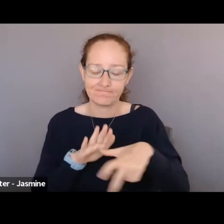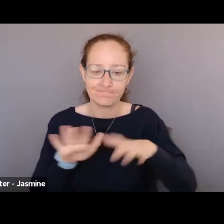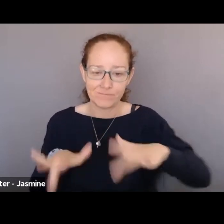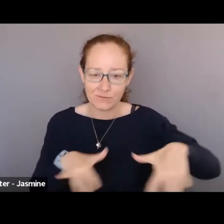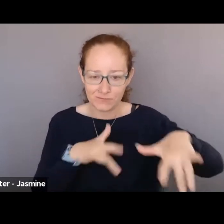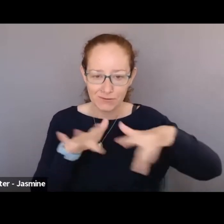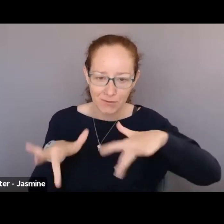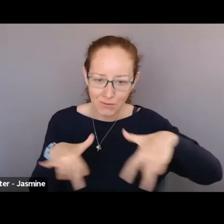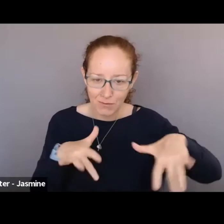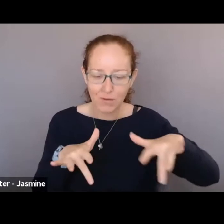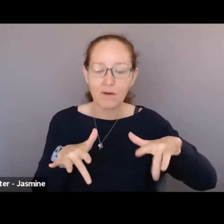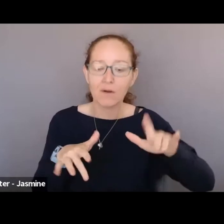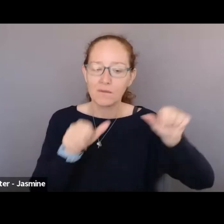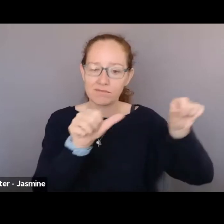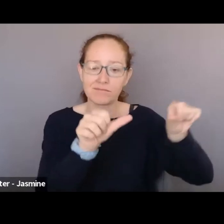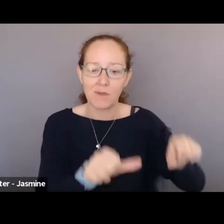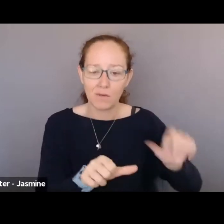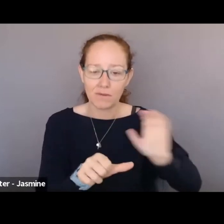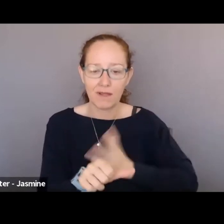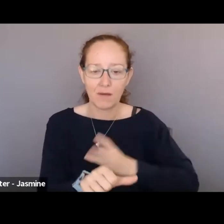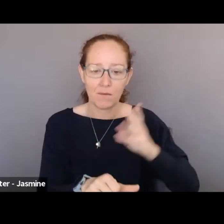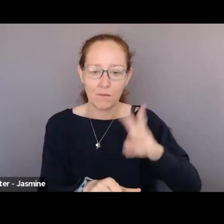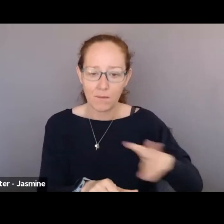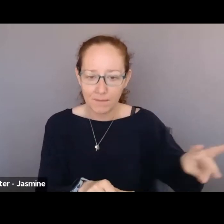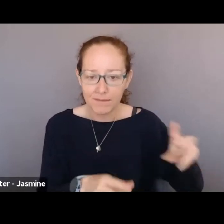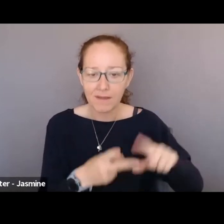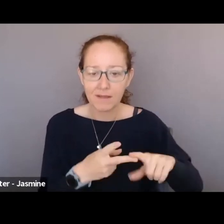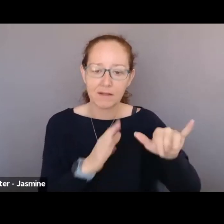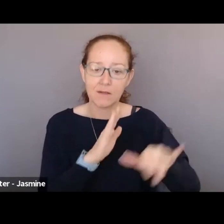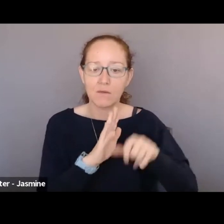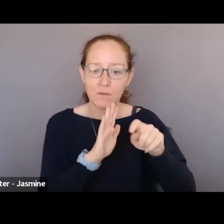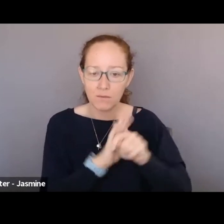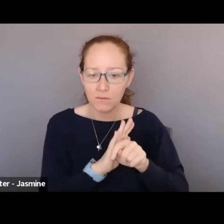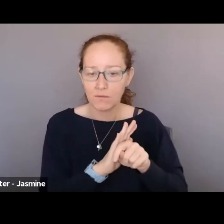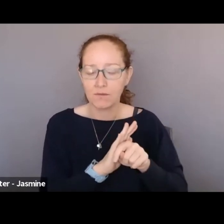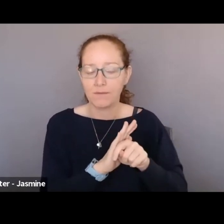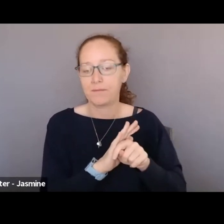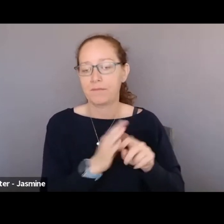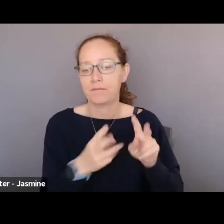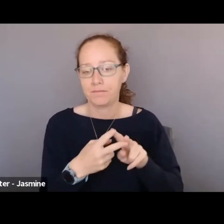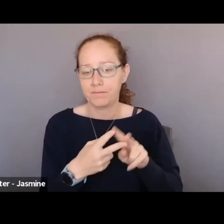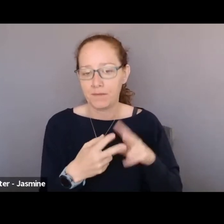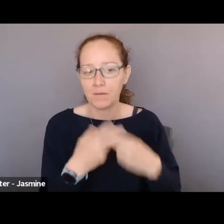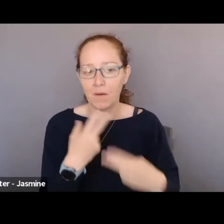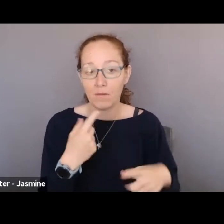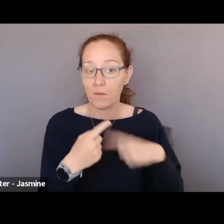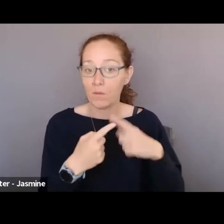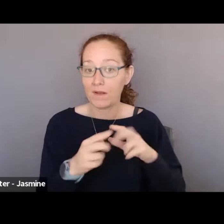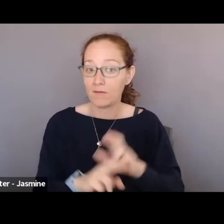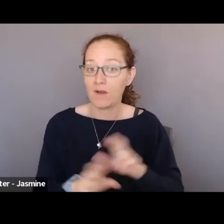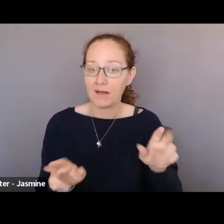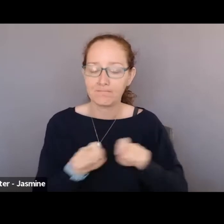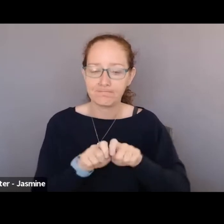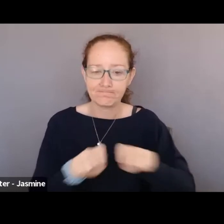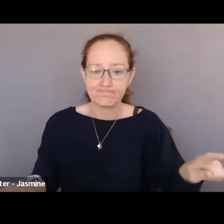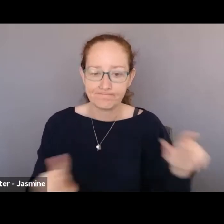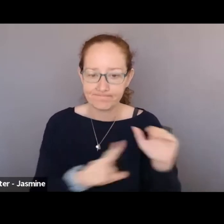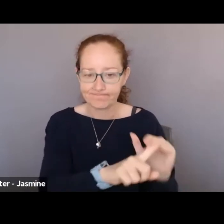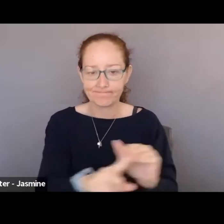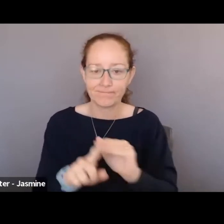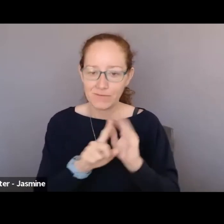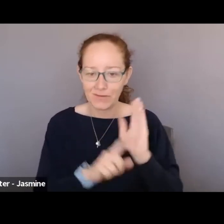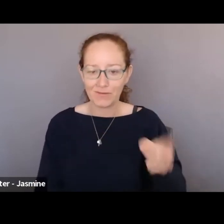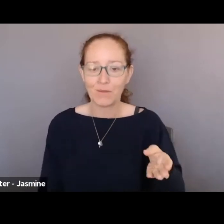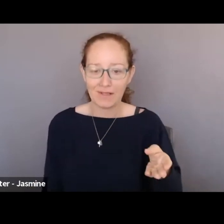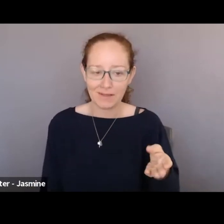on the Roundtable's website and YouTube channel. You'll receive a notification when that video is ready for your viewing. And that is it